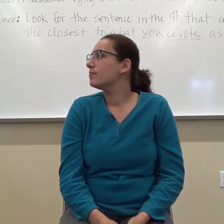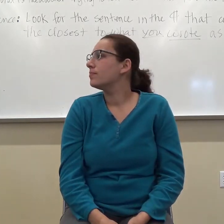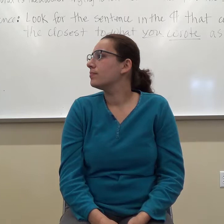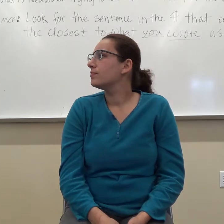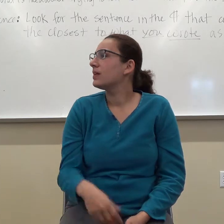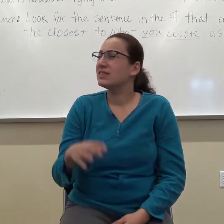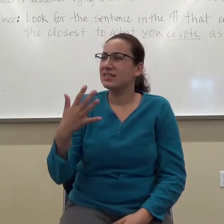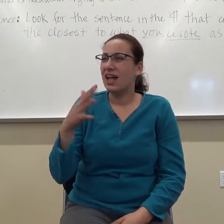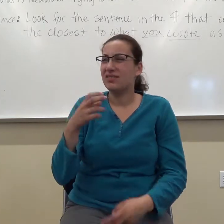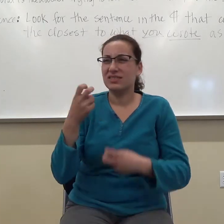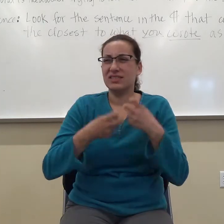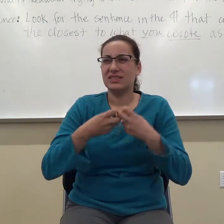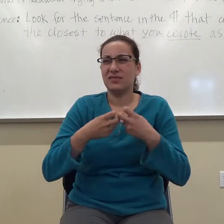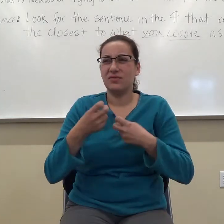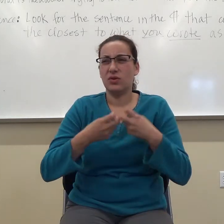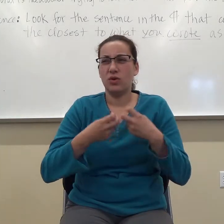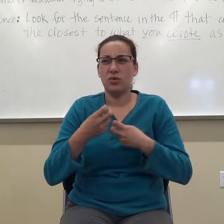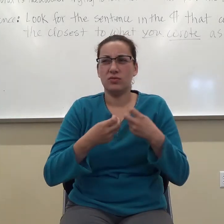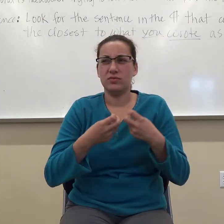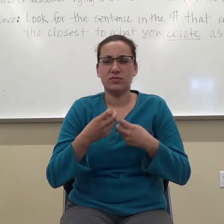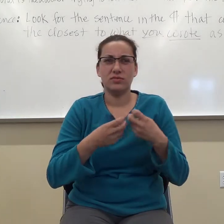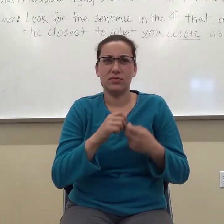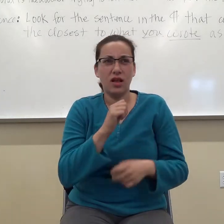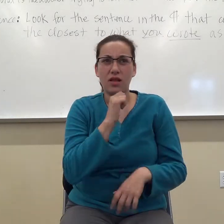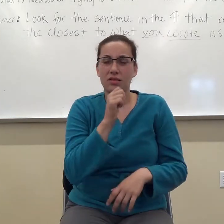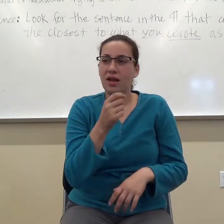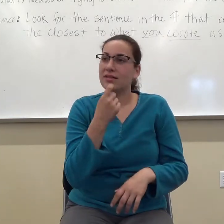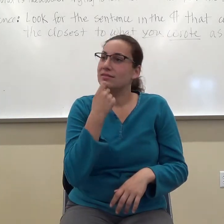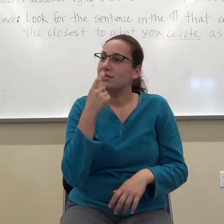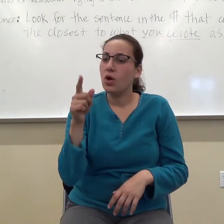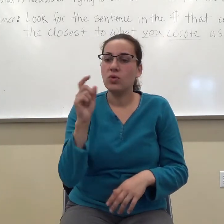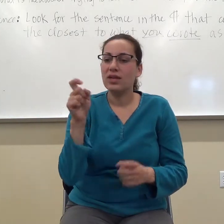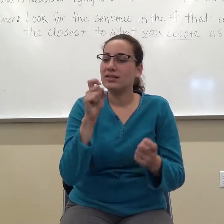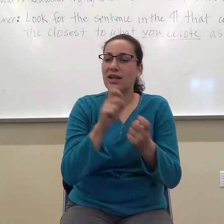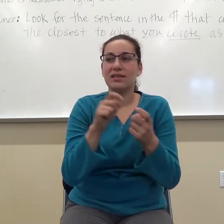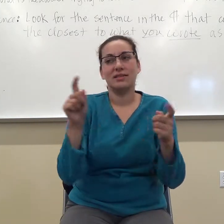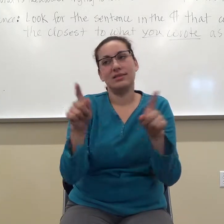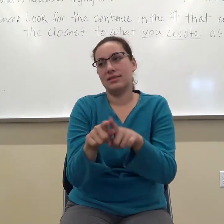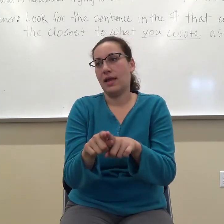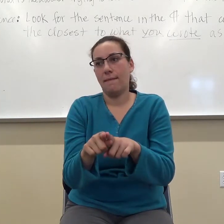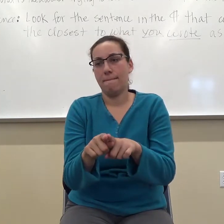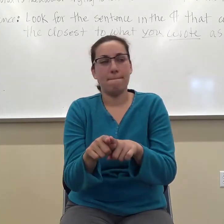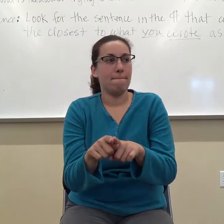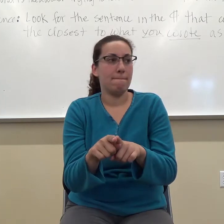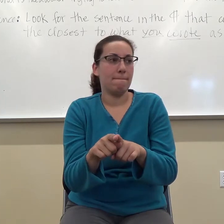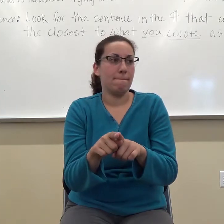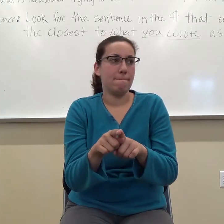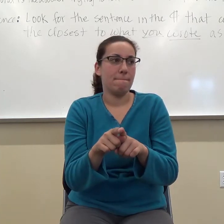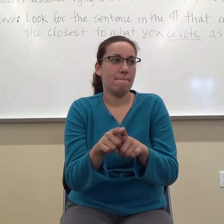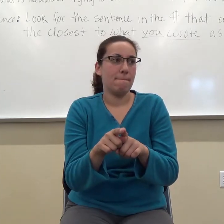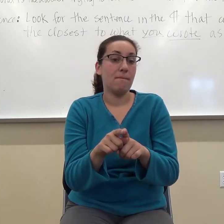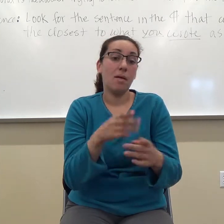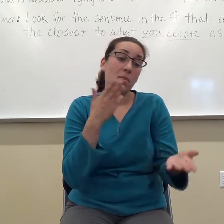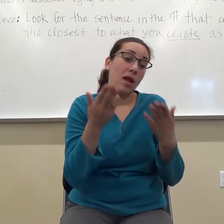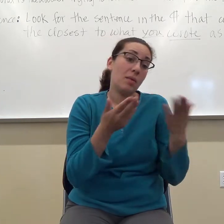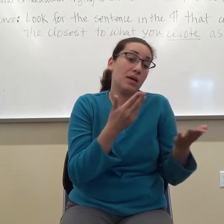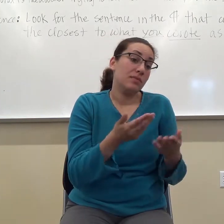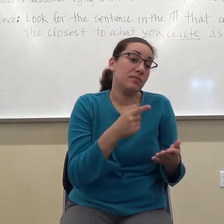tricky. It's not gonna say exactly the same thing. Every once in a while you might find a sentence that's really